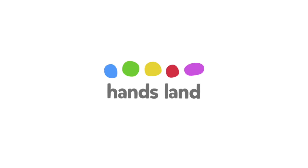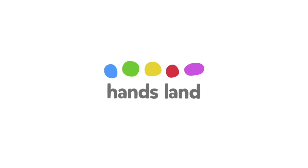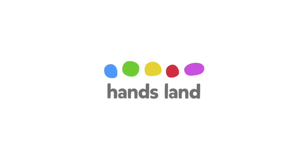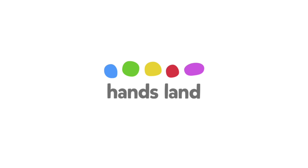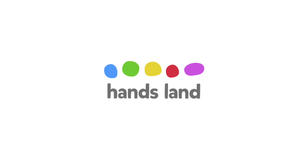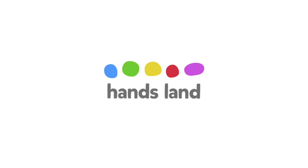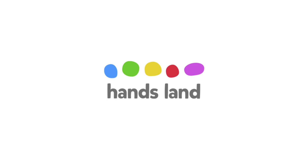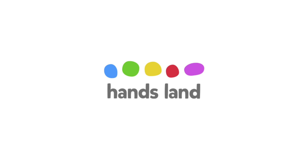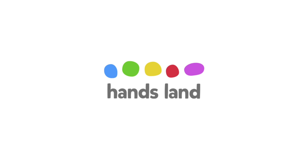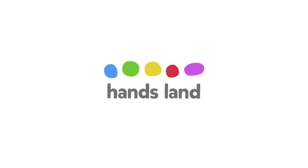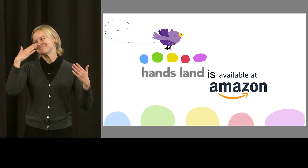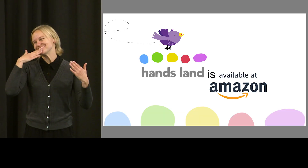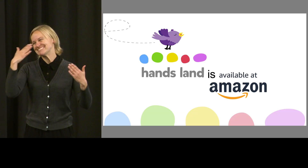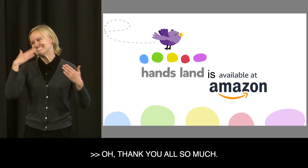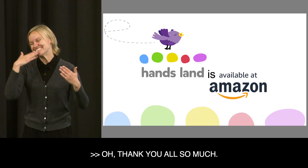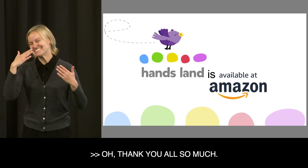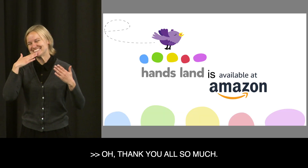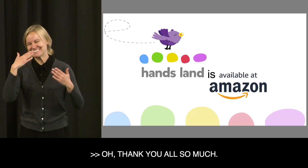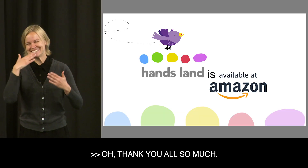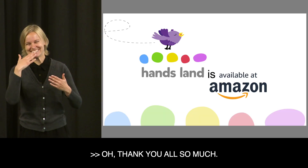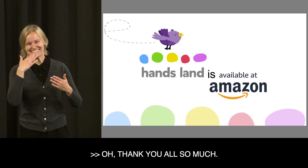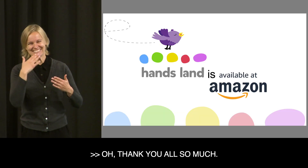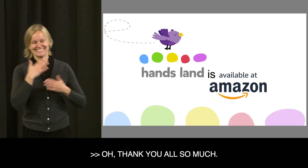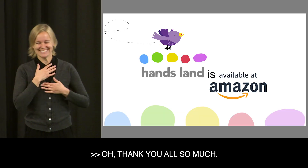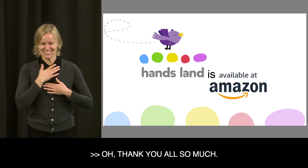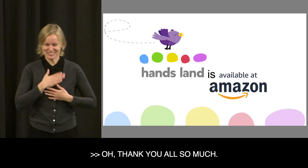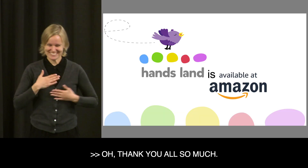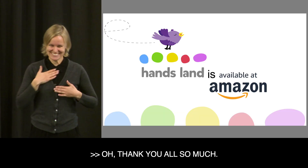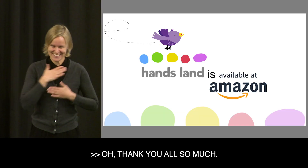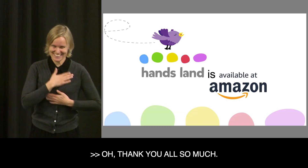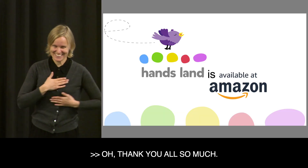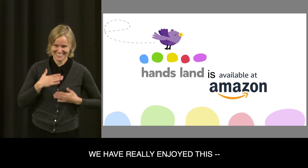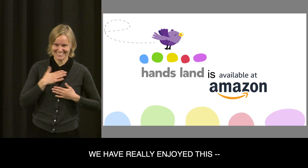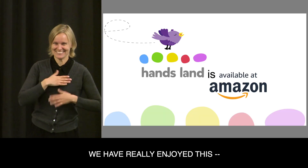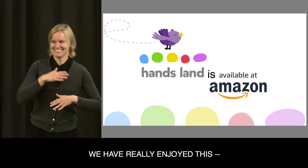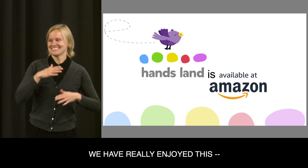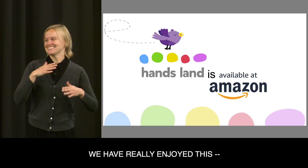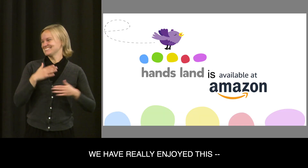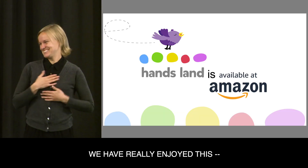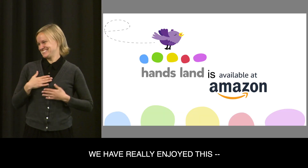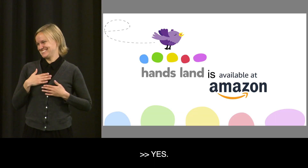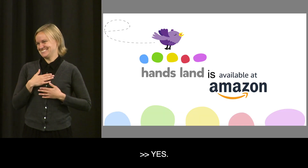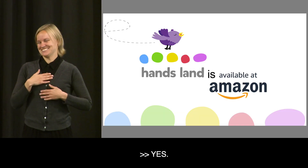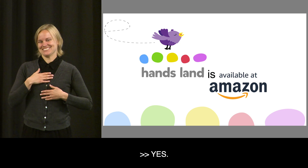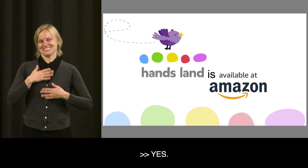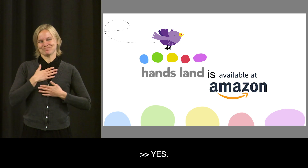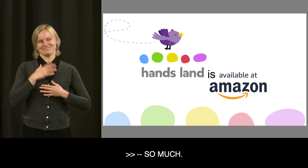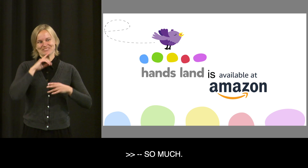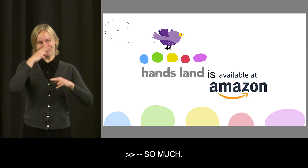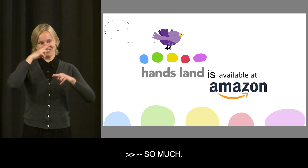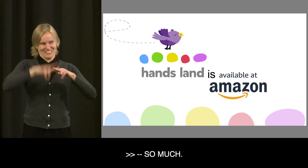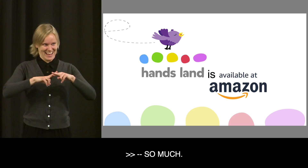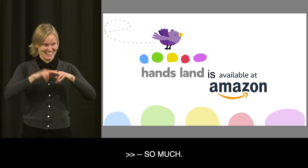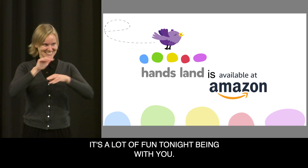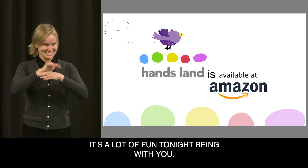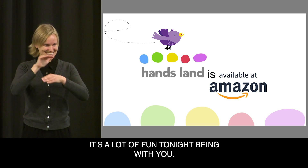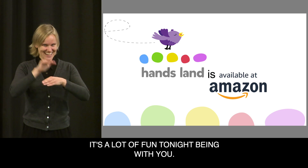Handsland. Oh, thank you all so much. We have really enjoyed this so much. It's a lot of